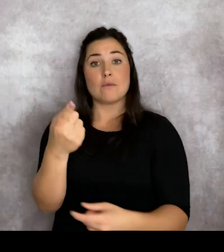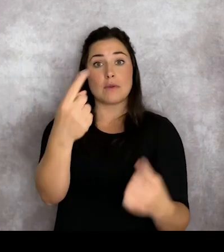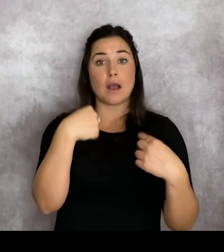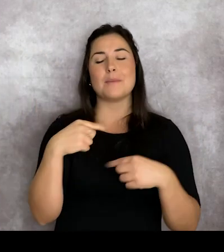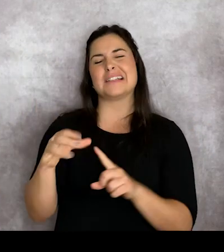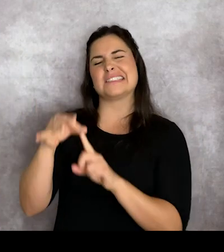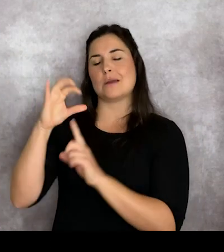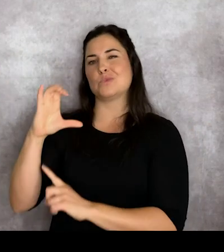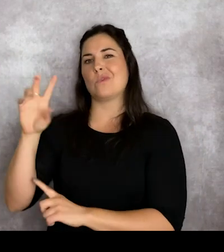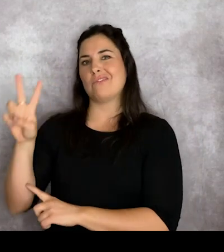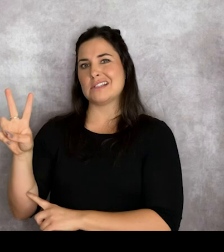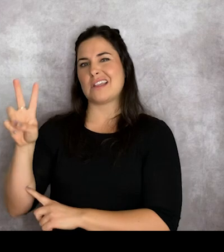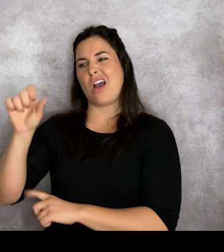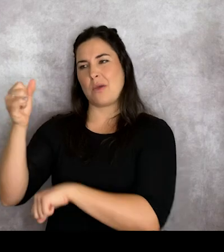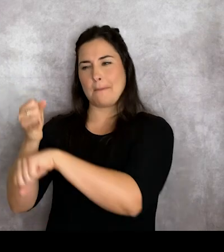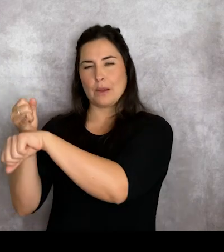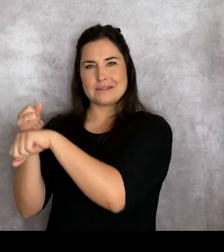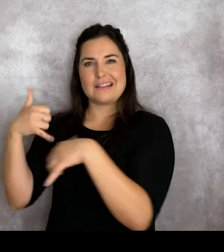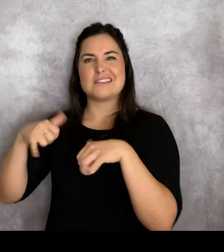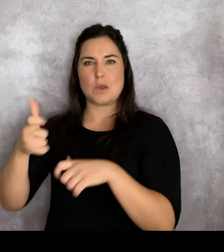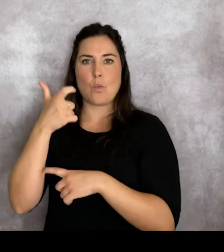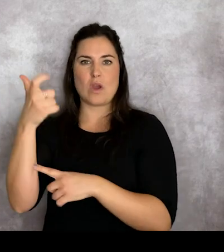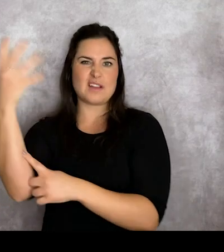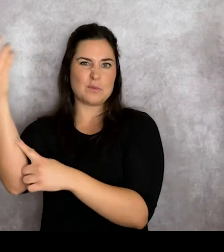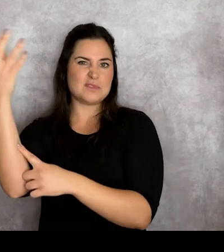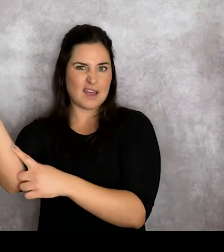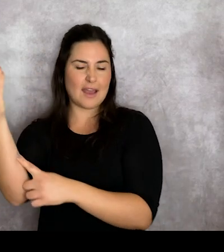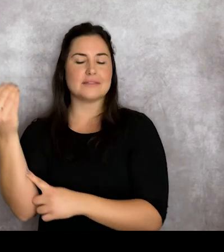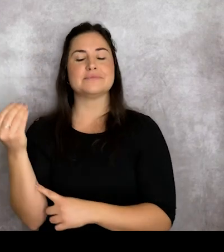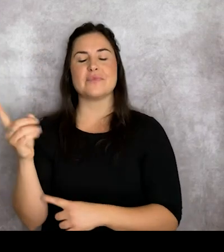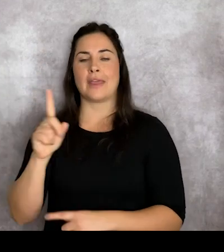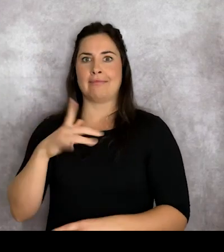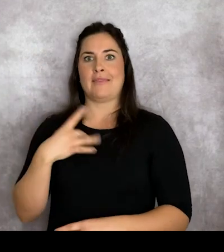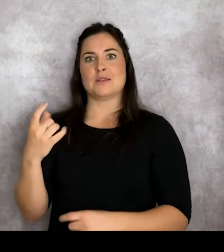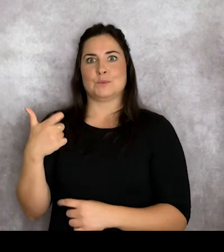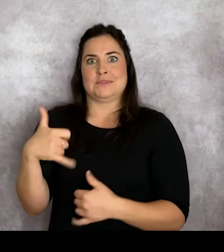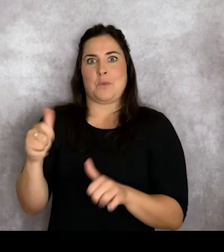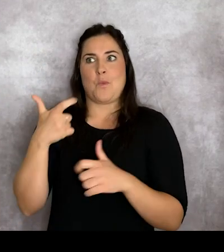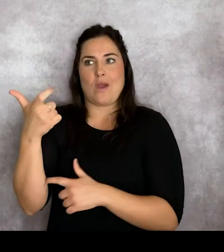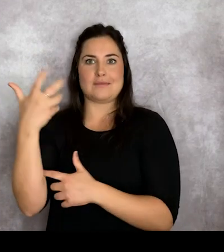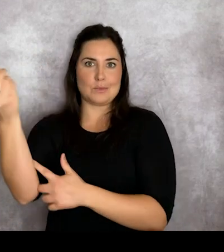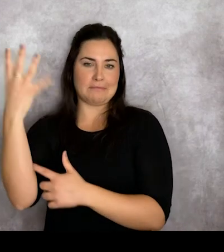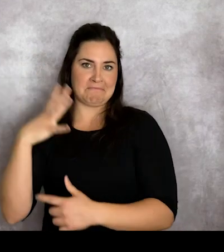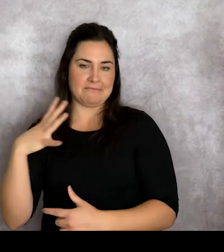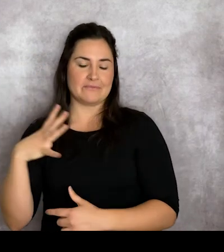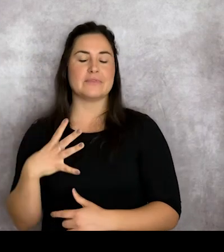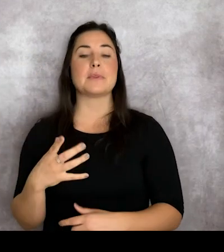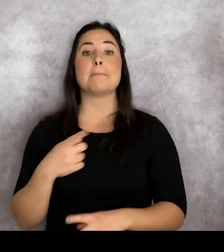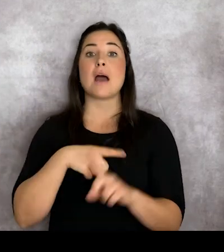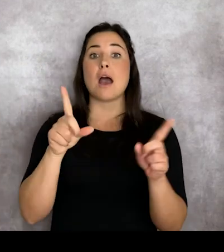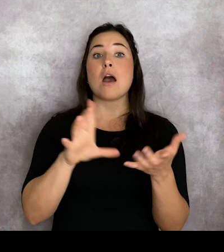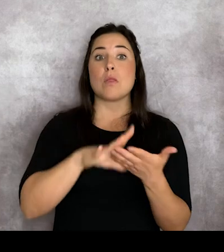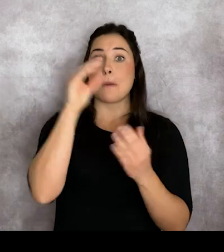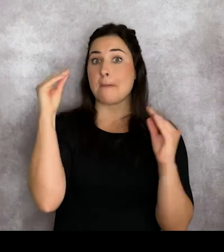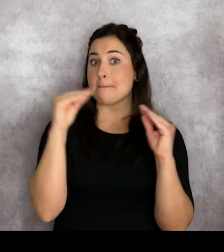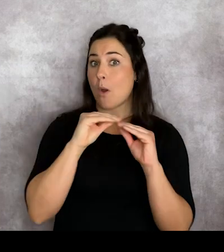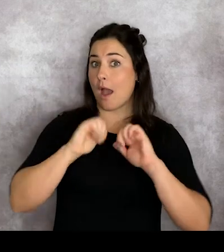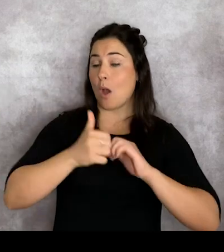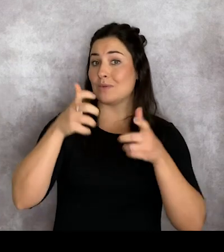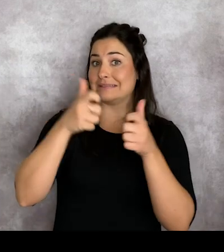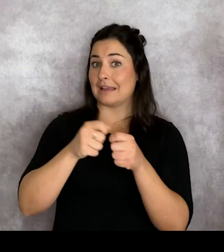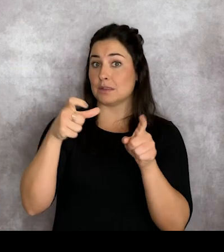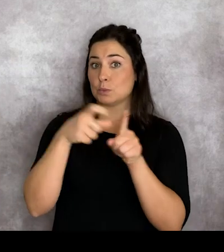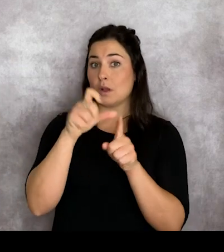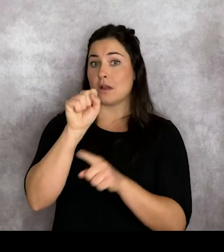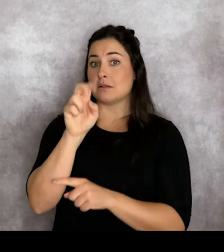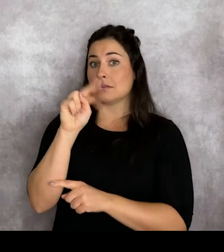Chula Vista and Microsites. They're still enjoying the outdoor life. They're about that life outside, and that's a blessing. But learn more about the indoor services by texting